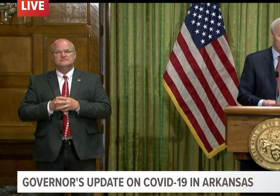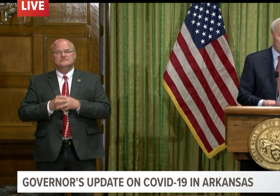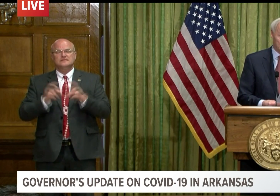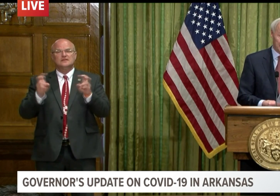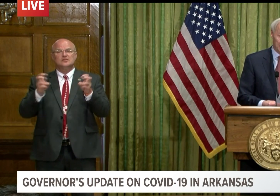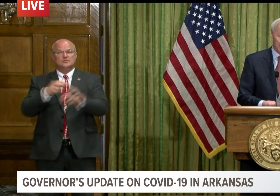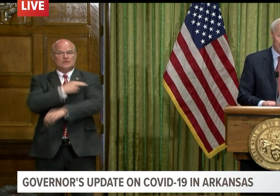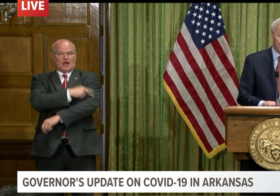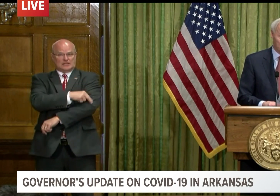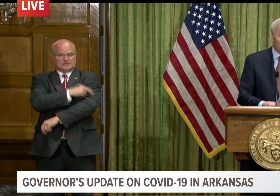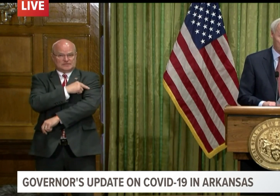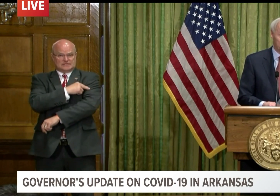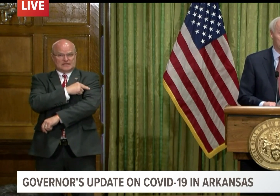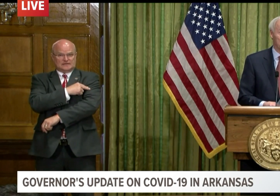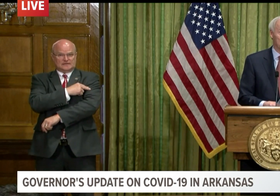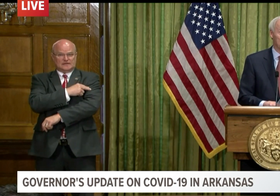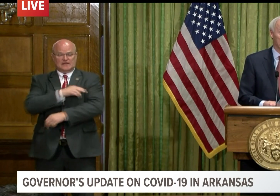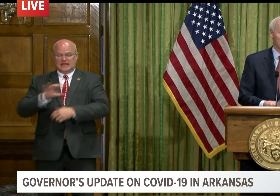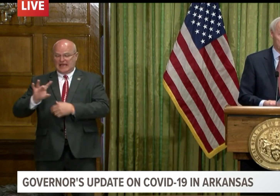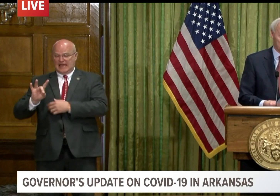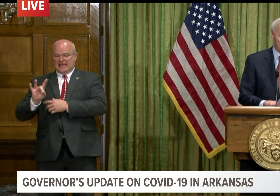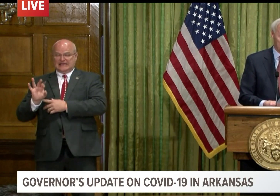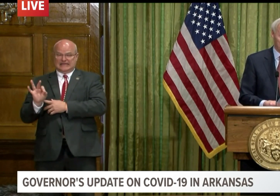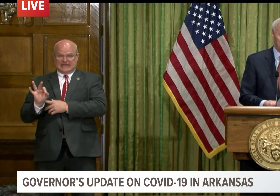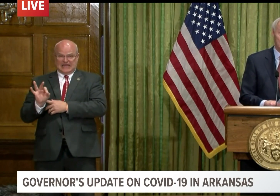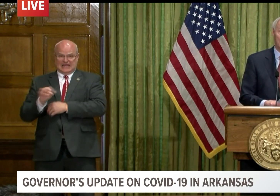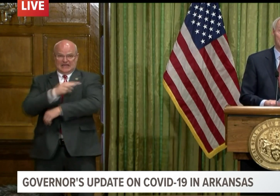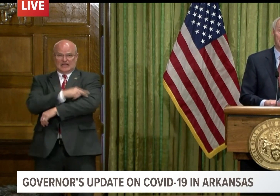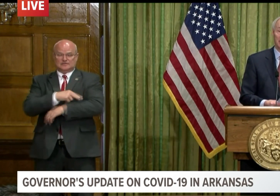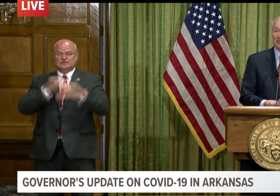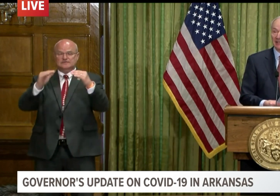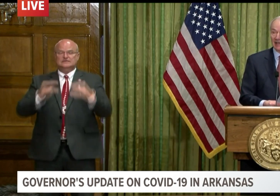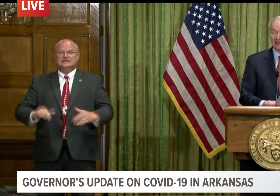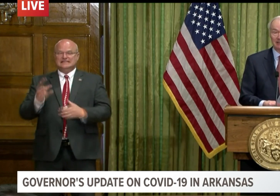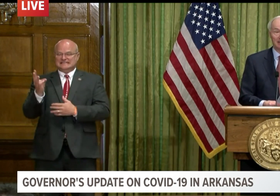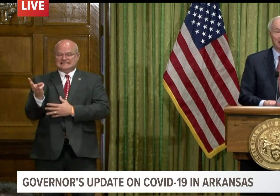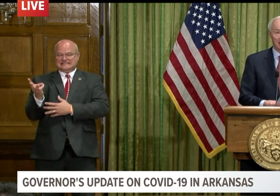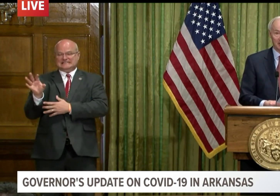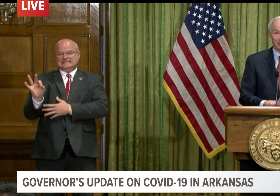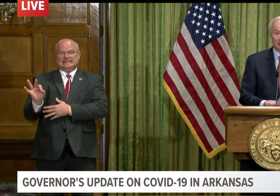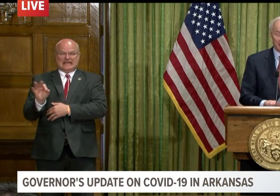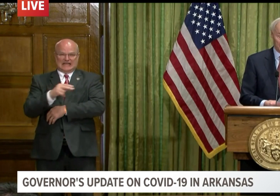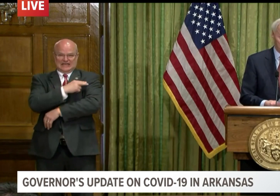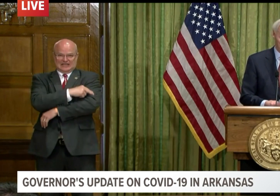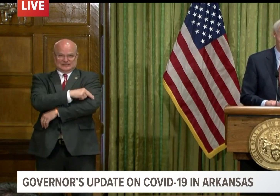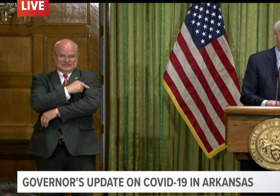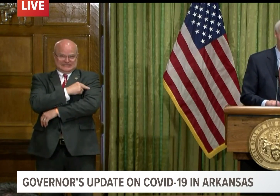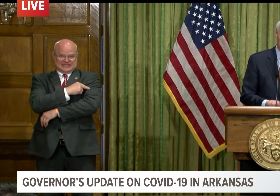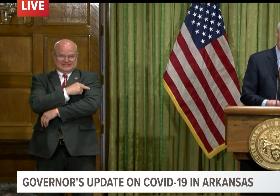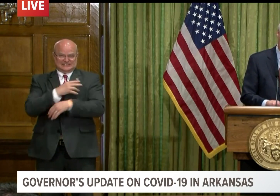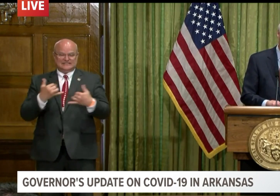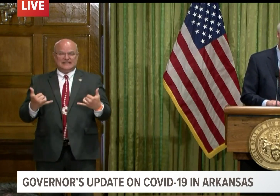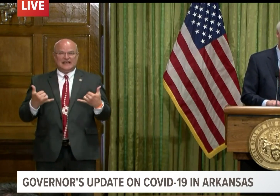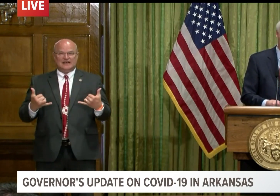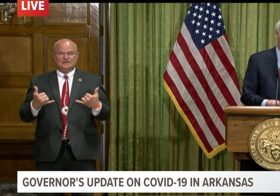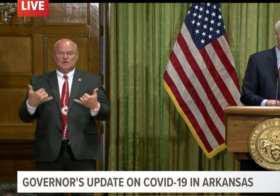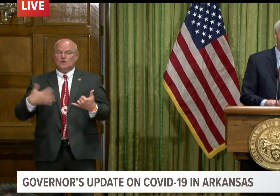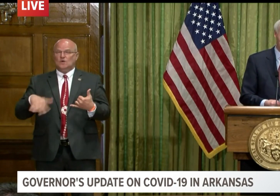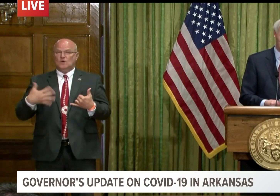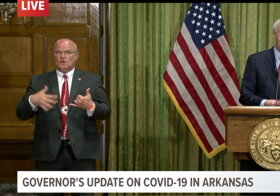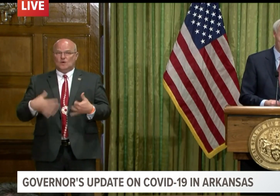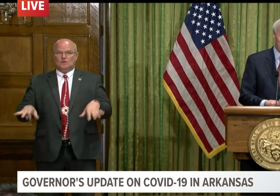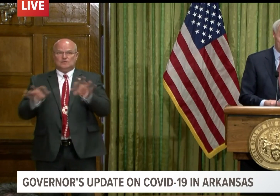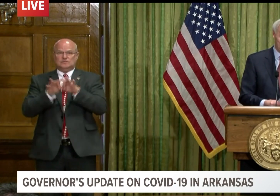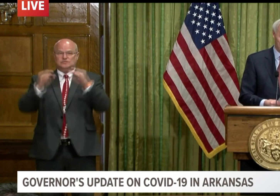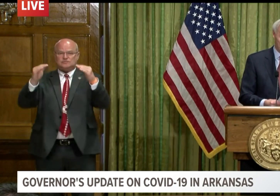In terms of hospitalizations, we went from 89 hospitalizations down to 69 hospitalizations. That's a very